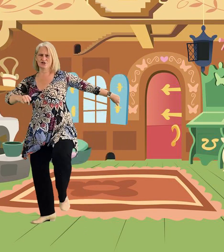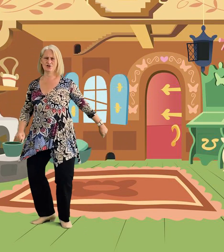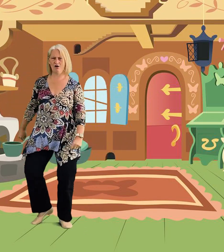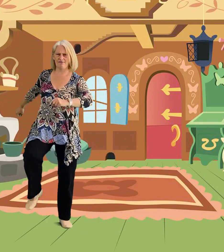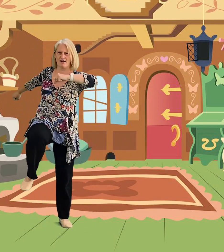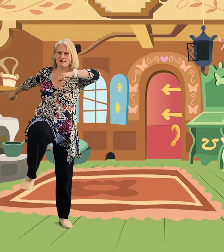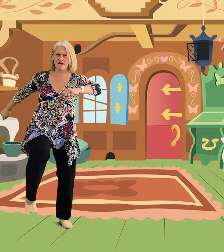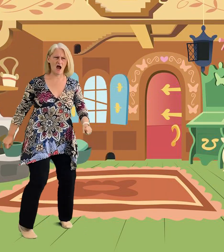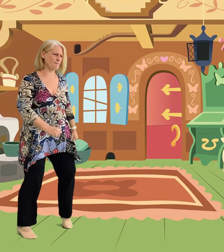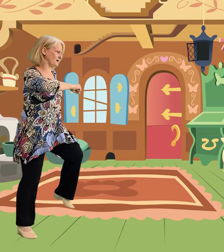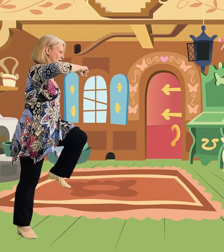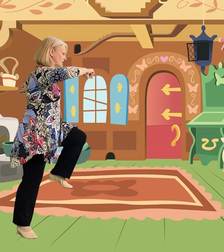not very happy.